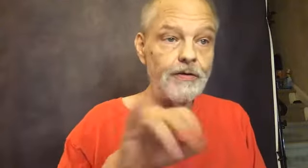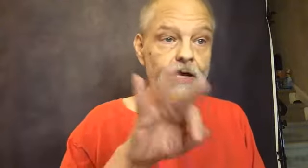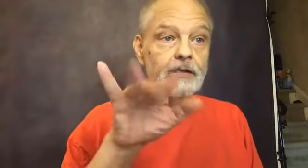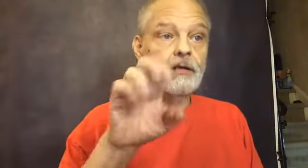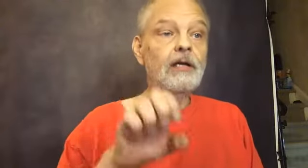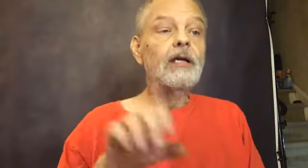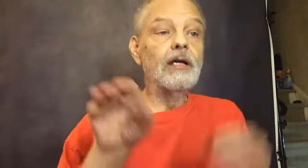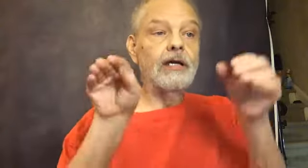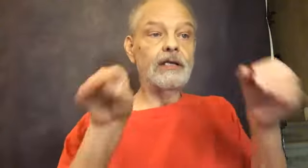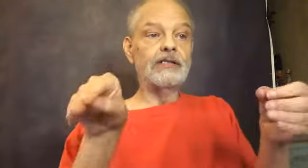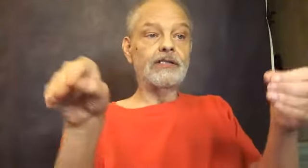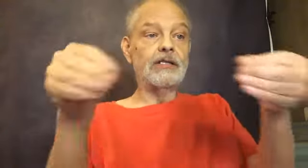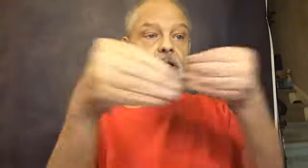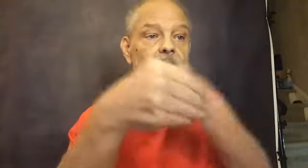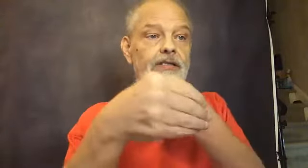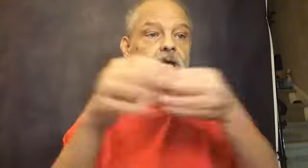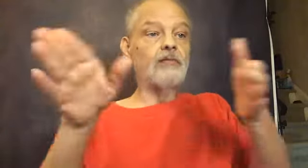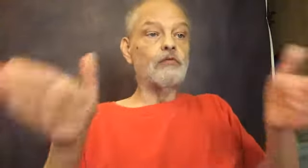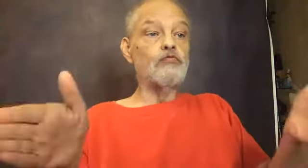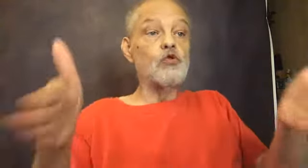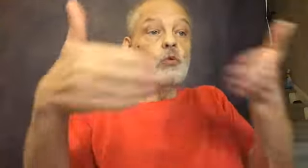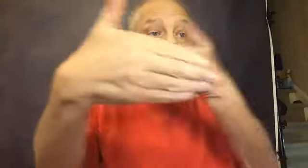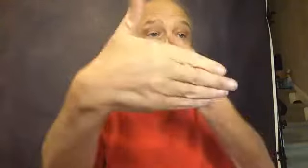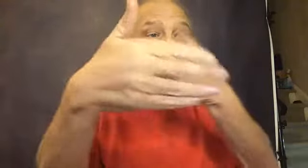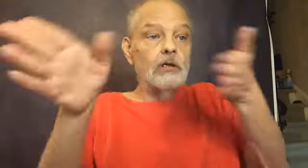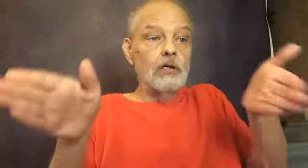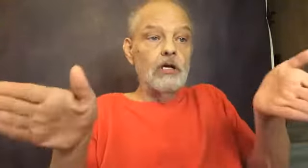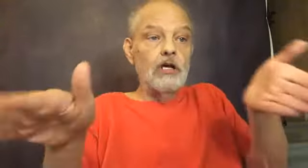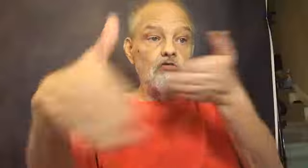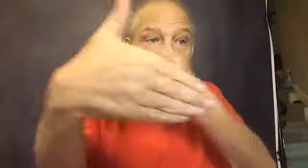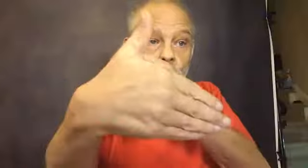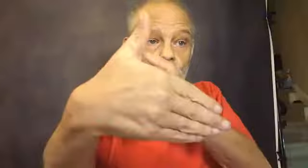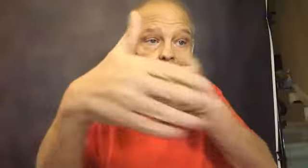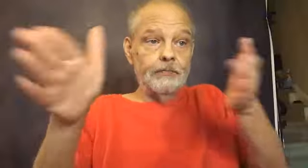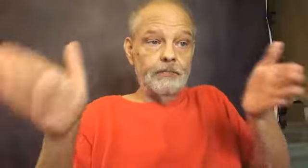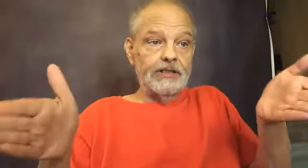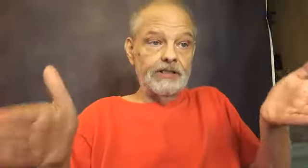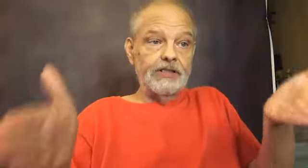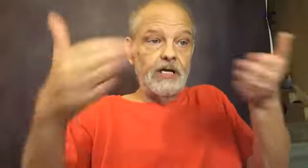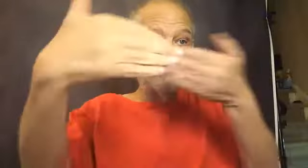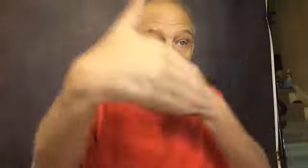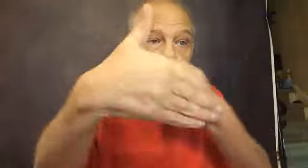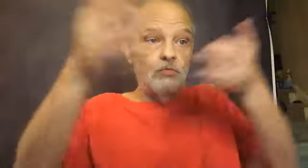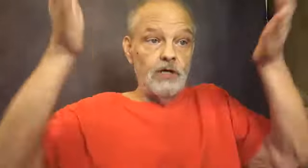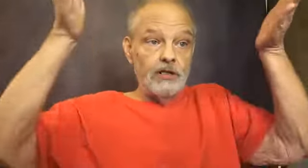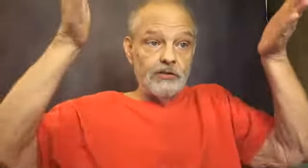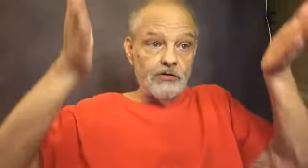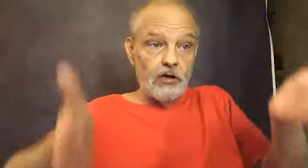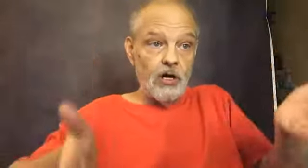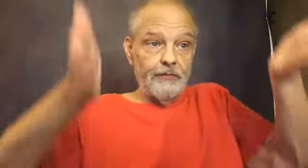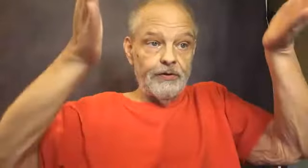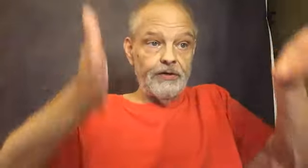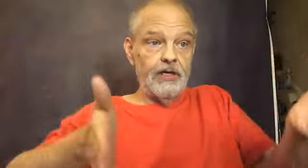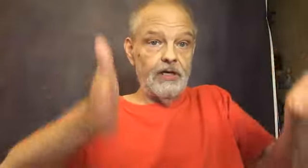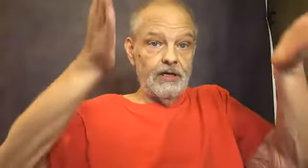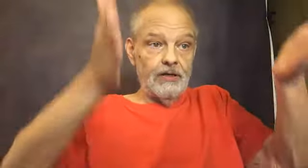that, it's just a sign for room. This is a sign for room. Start off with